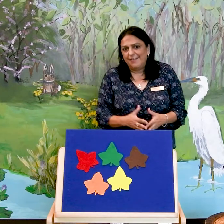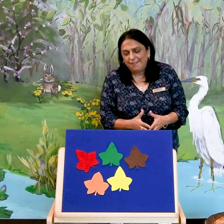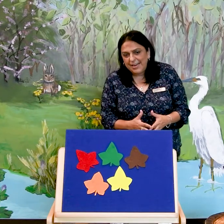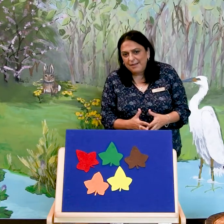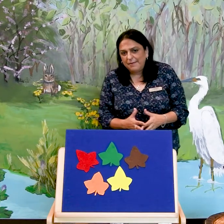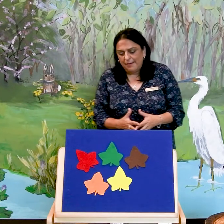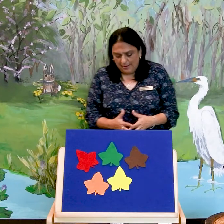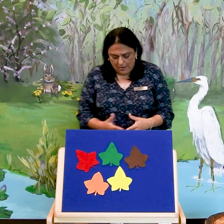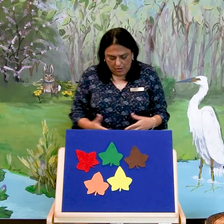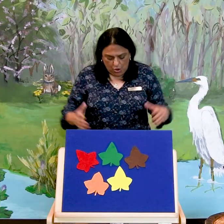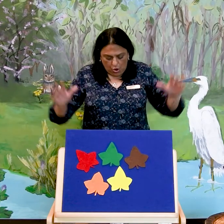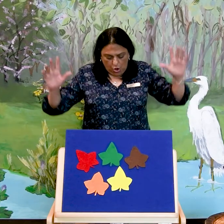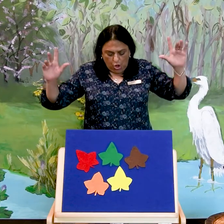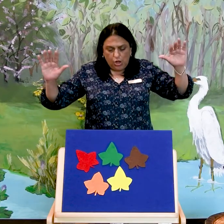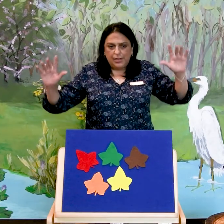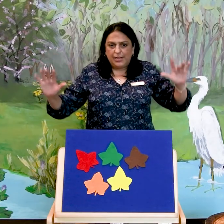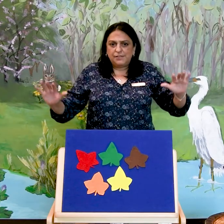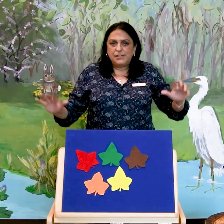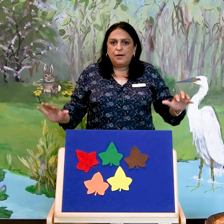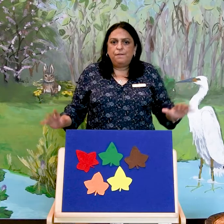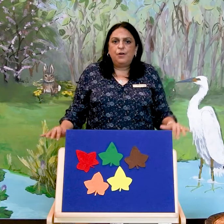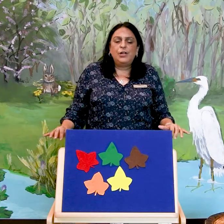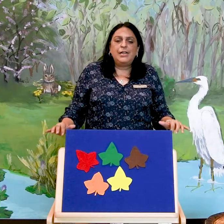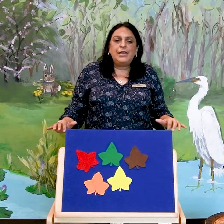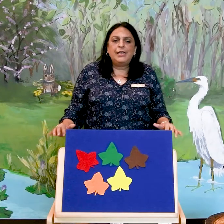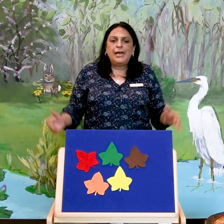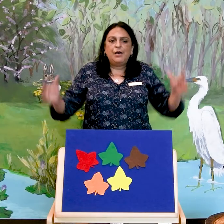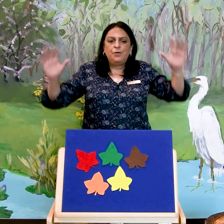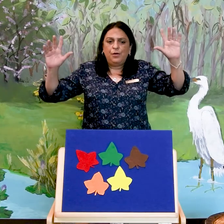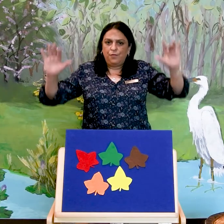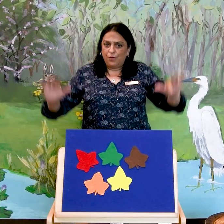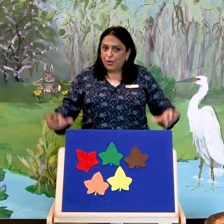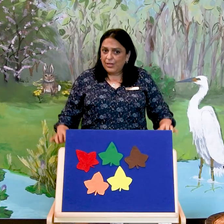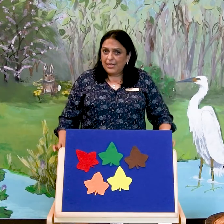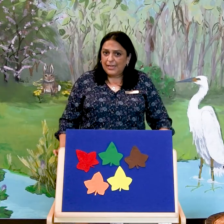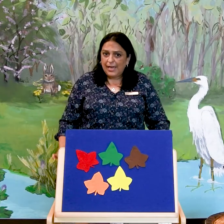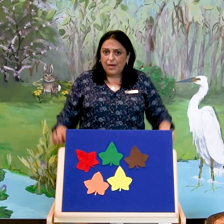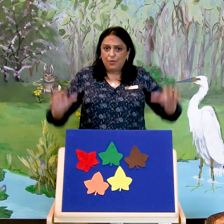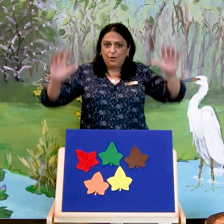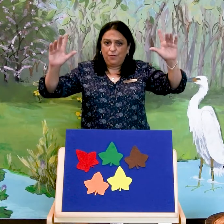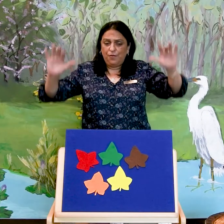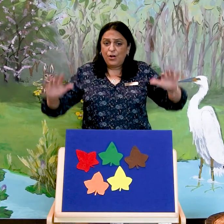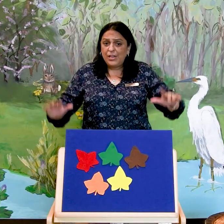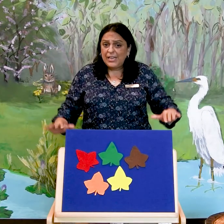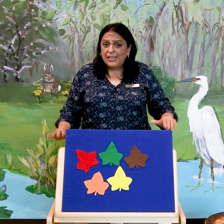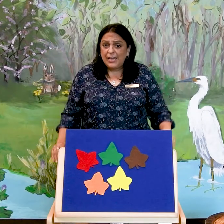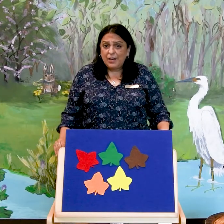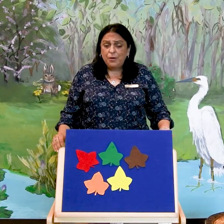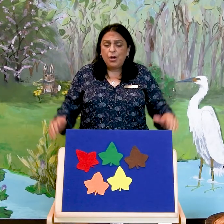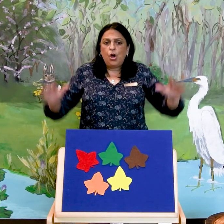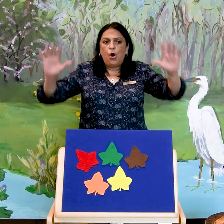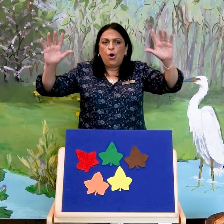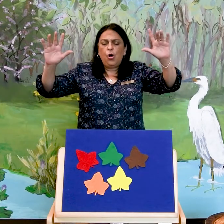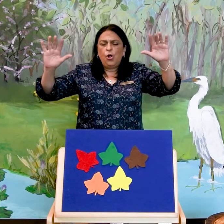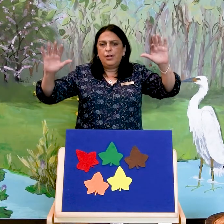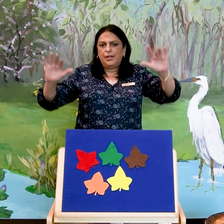Ready? All the leaves are falling down, falling down, falling down. All the leaves